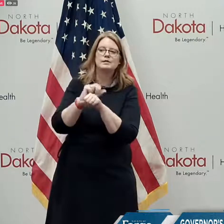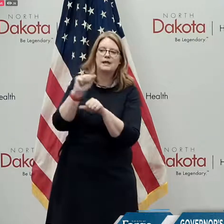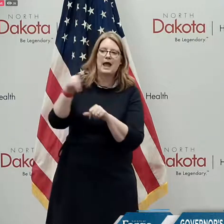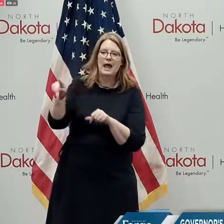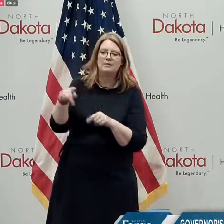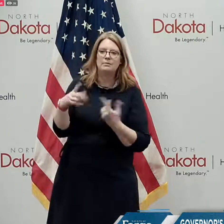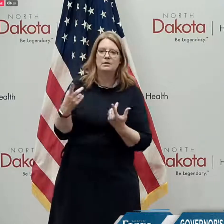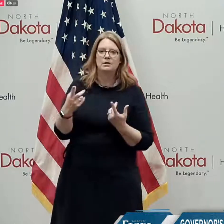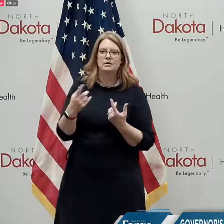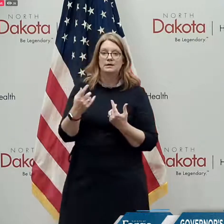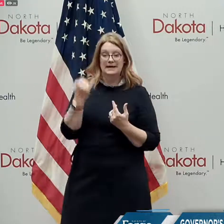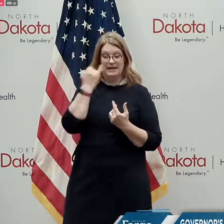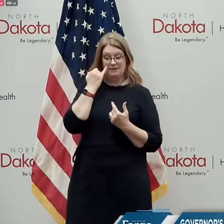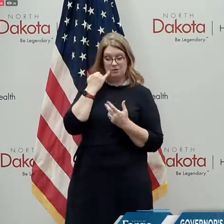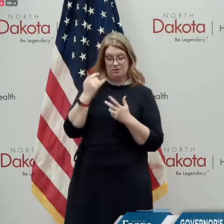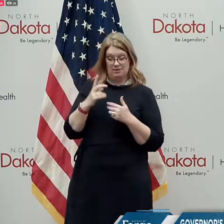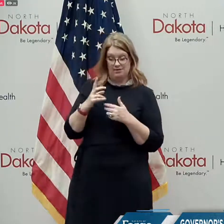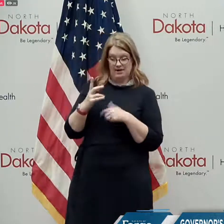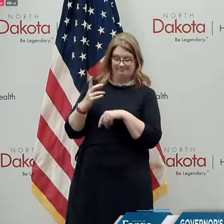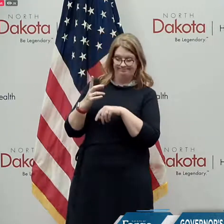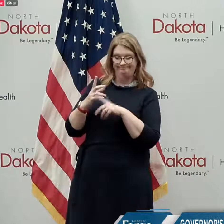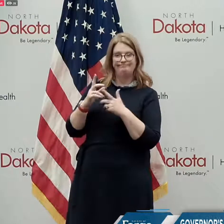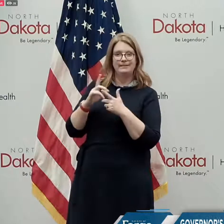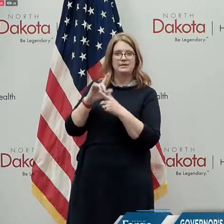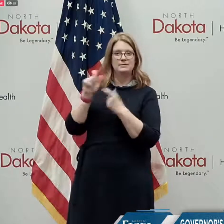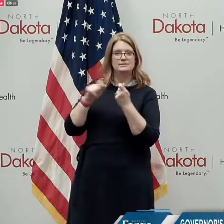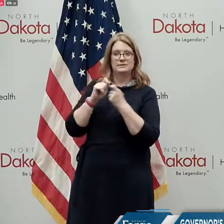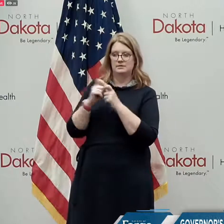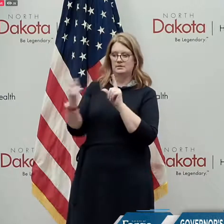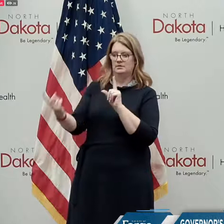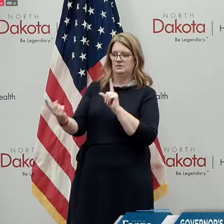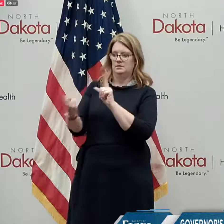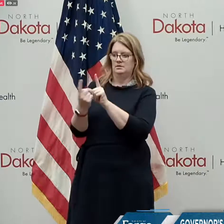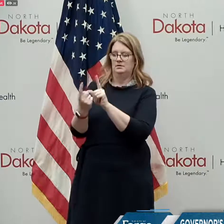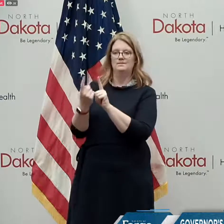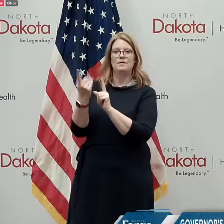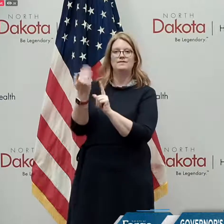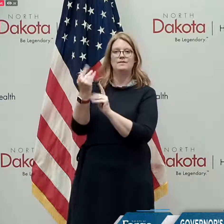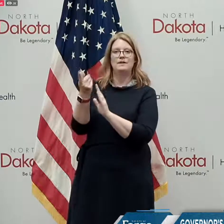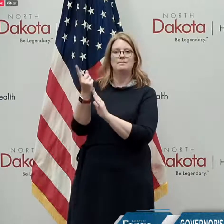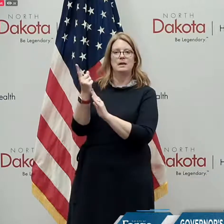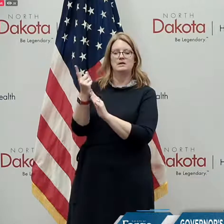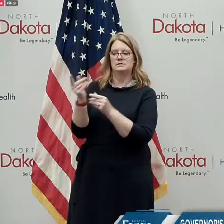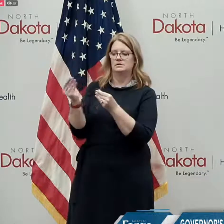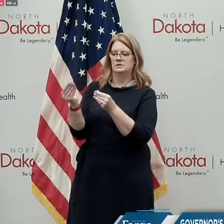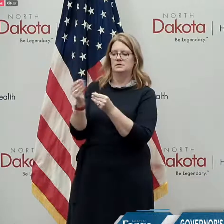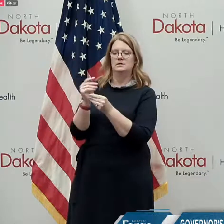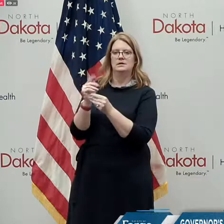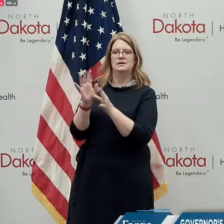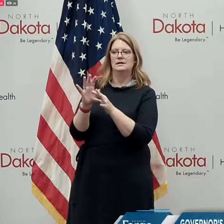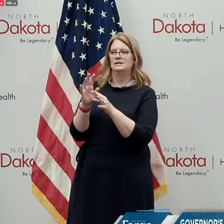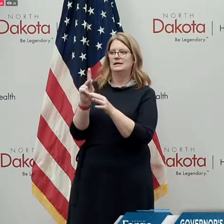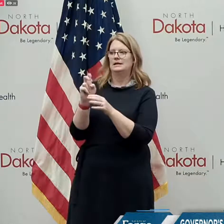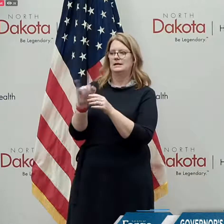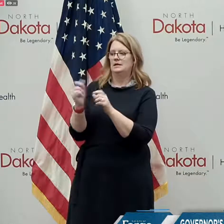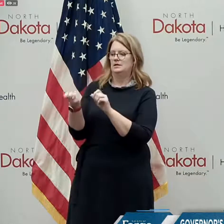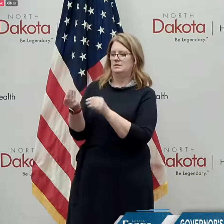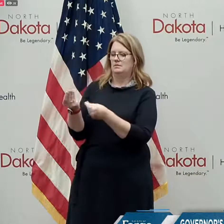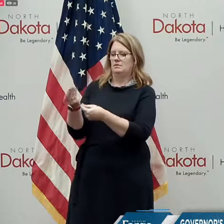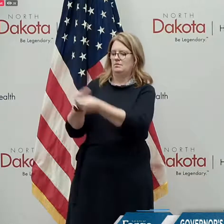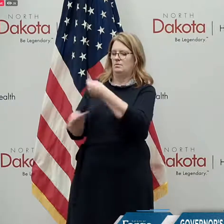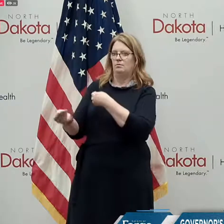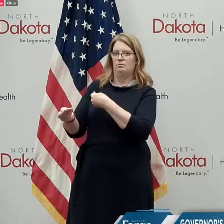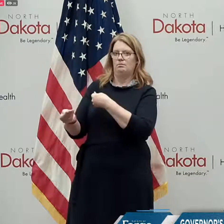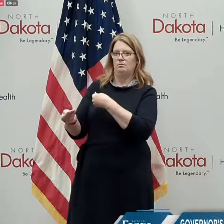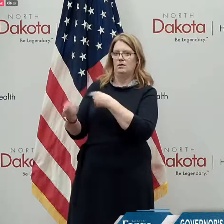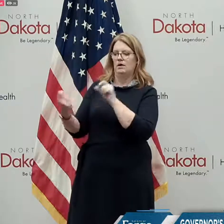close contact criteria, if you meet that 6 feet for 15 minutes, it's going to exchange a key. It's pinging that other phone.